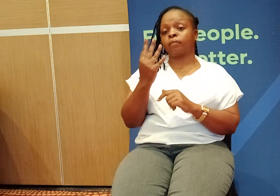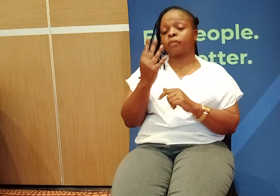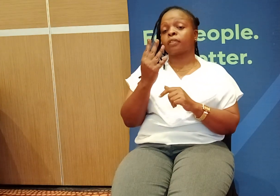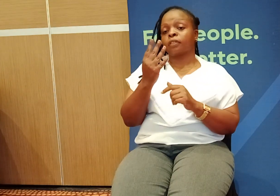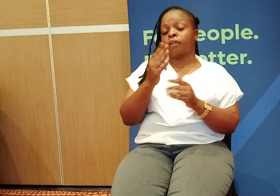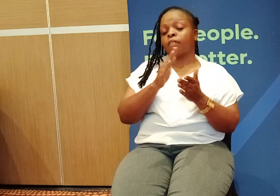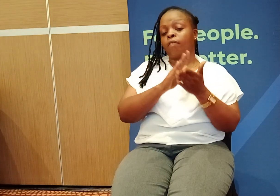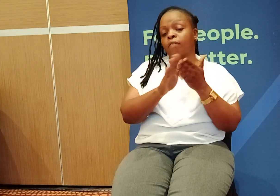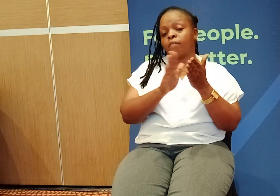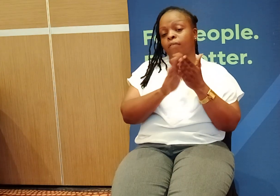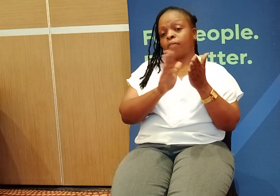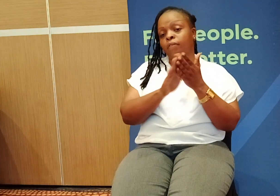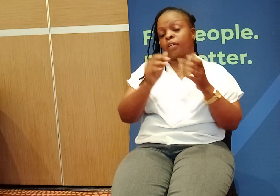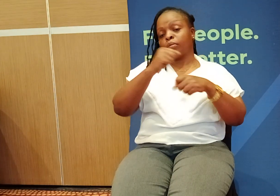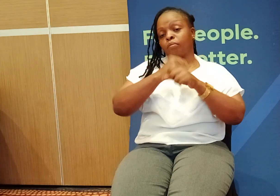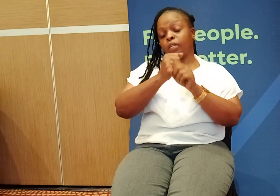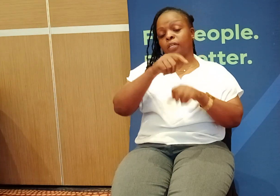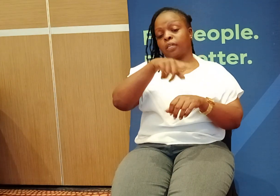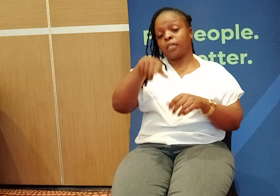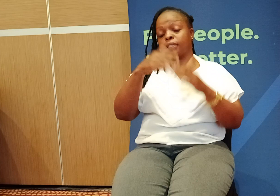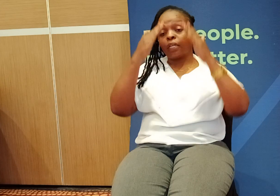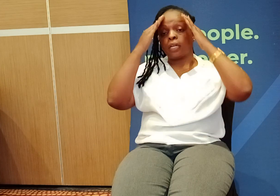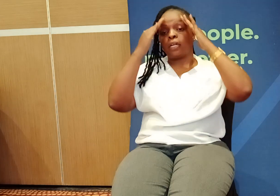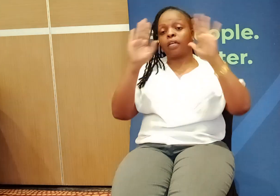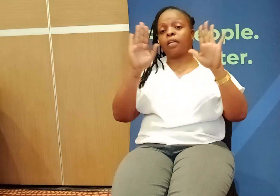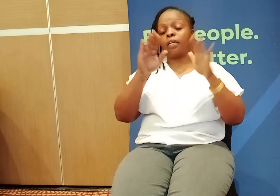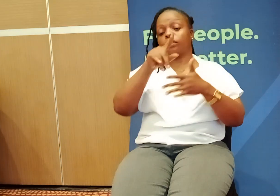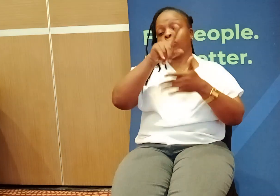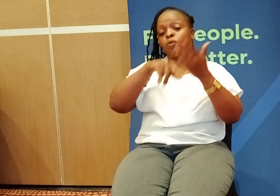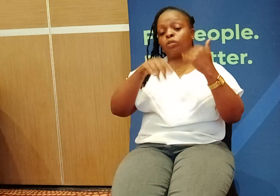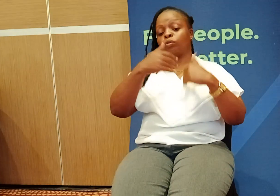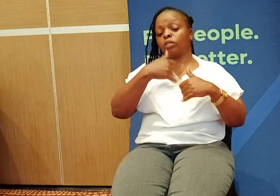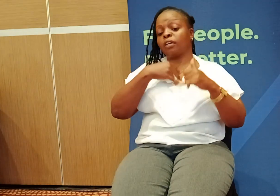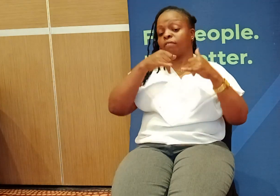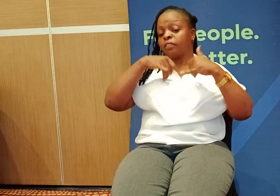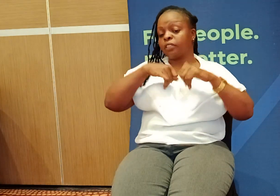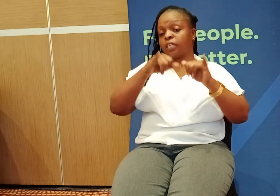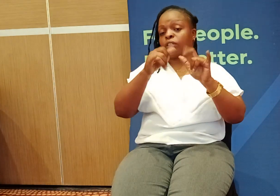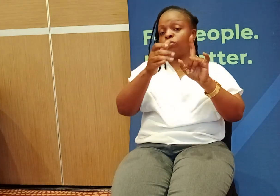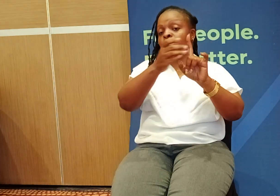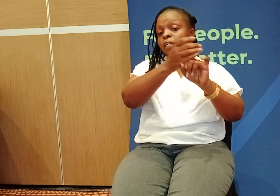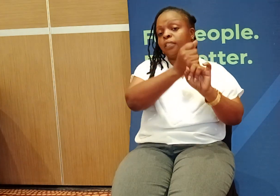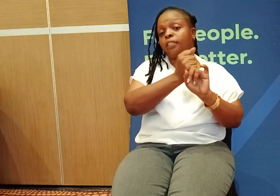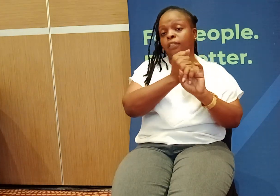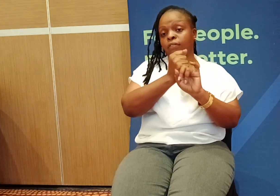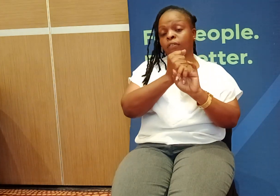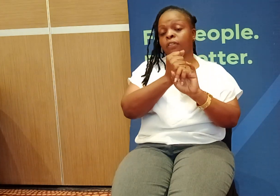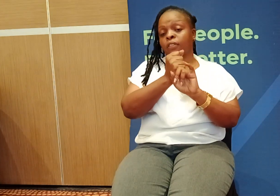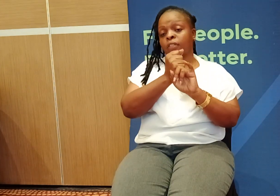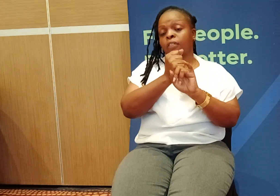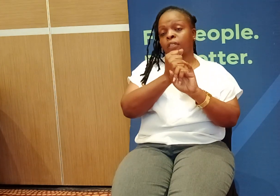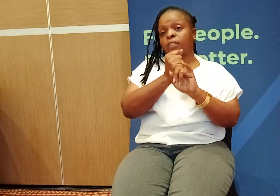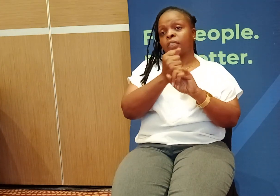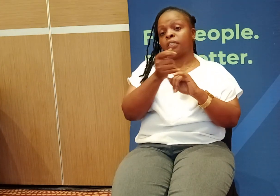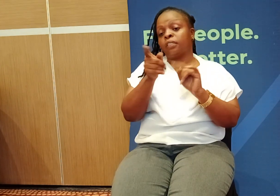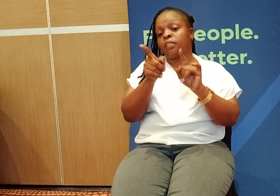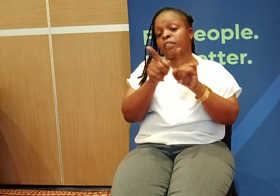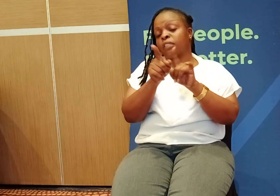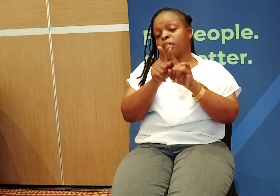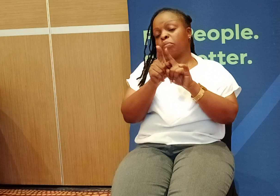effectively making us being able to realize what we've always been trying to achieve, despite the headline and what I'm going to speak about